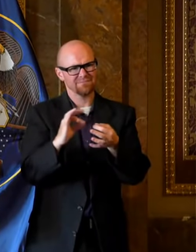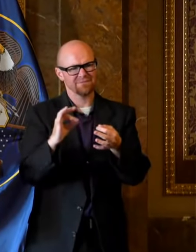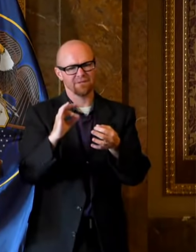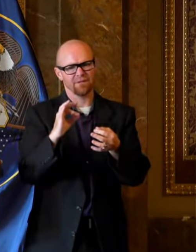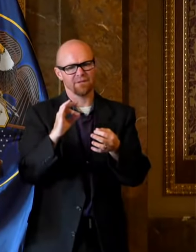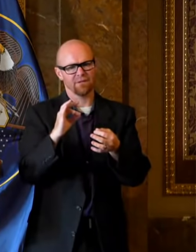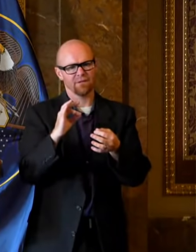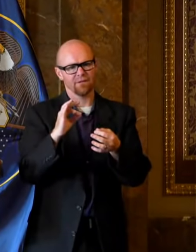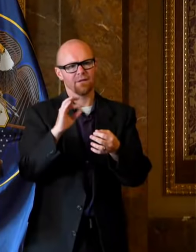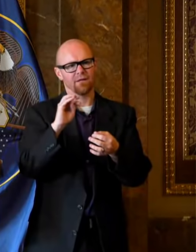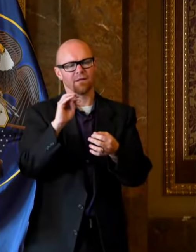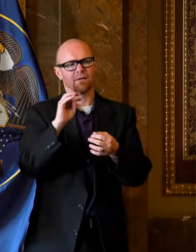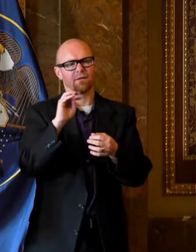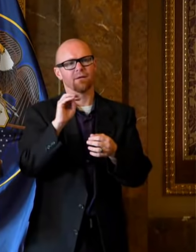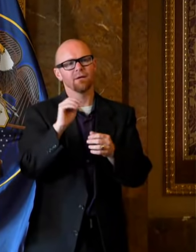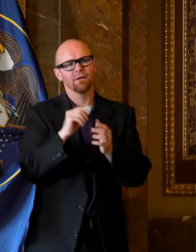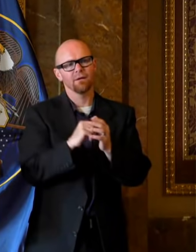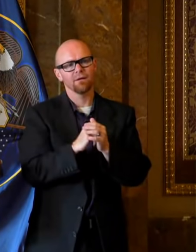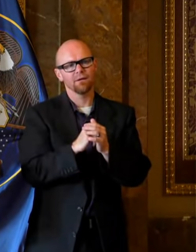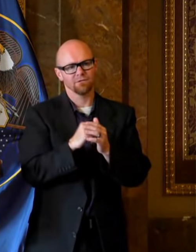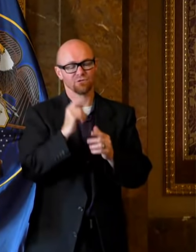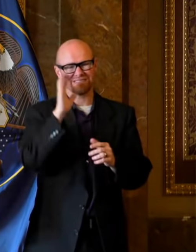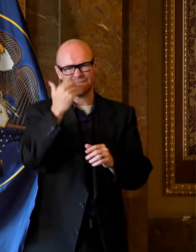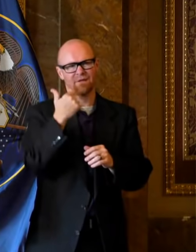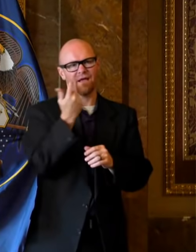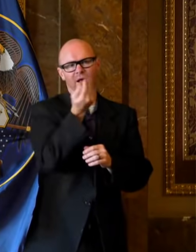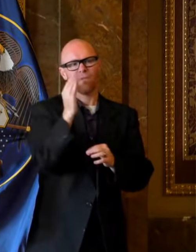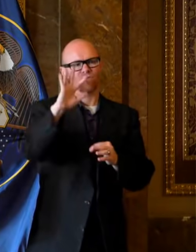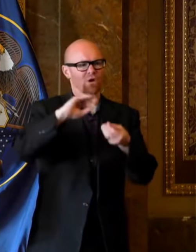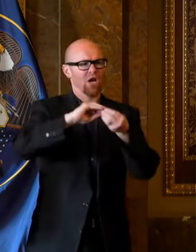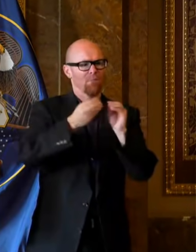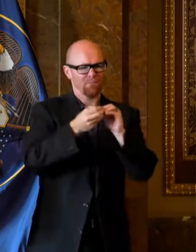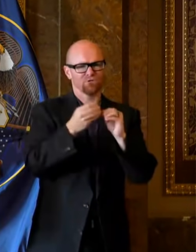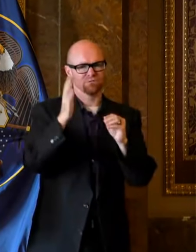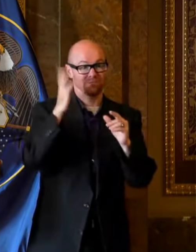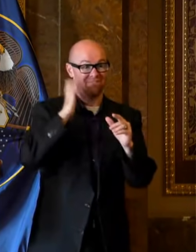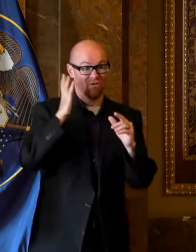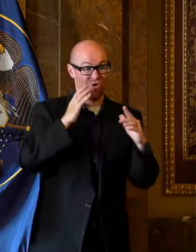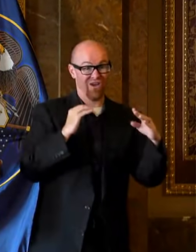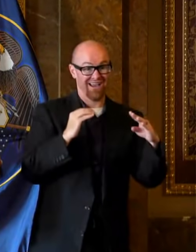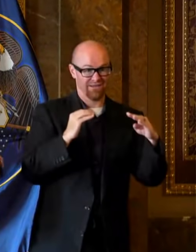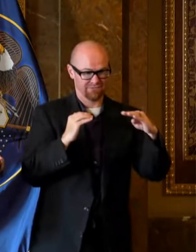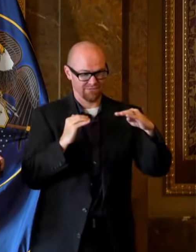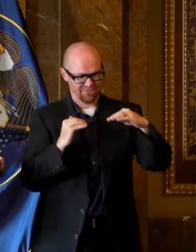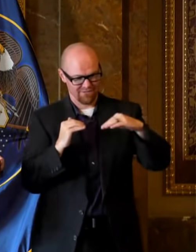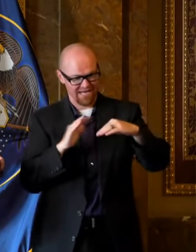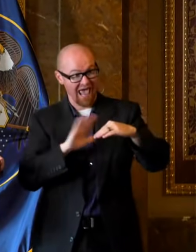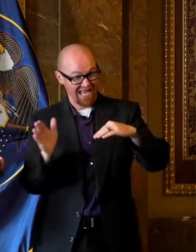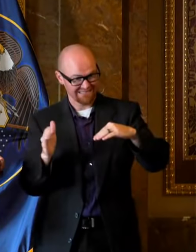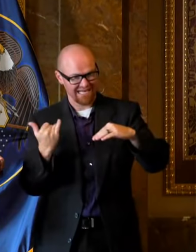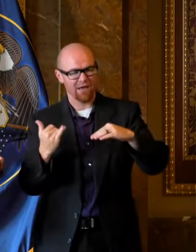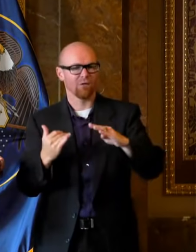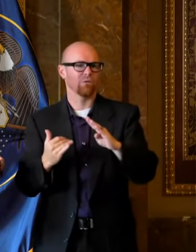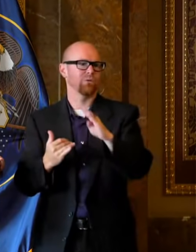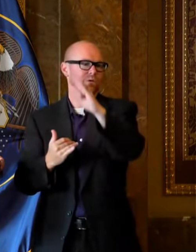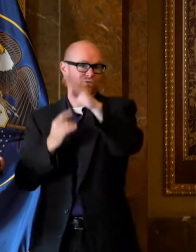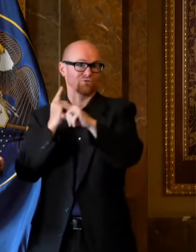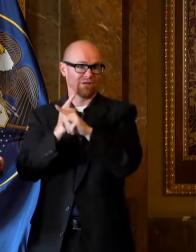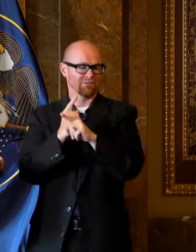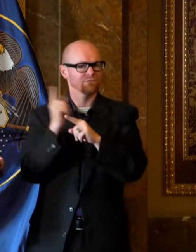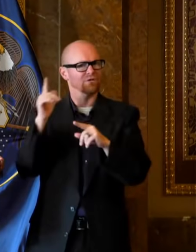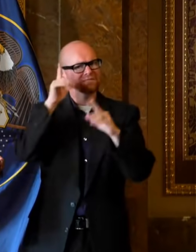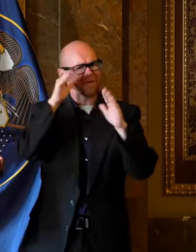two of the three major metrics have now gone back the other way. Yeah. Does that indicate that maybe some